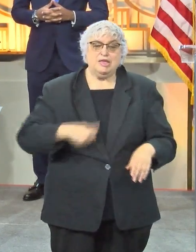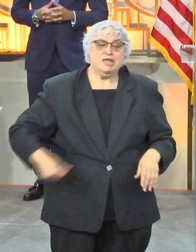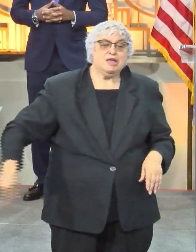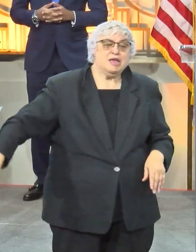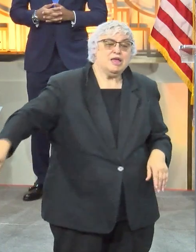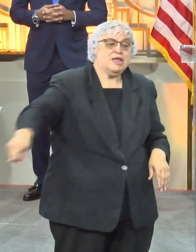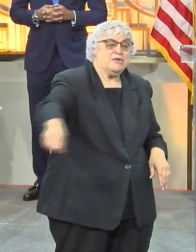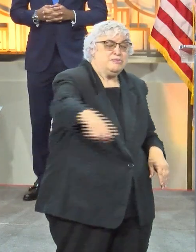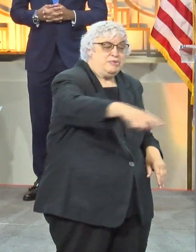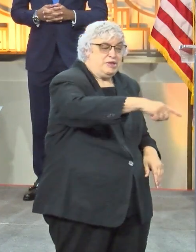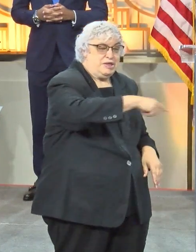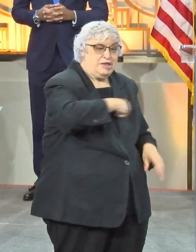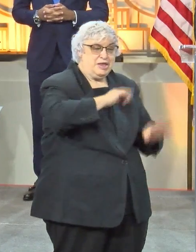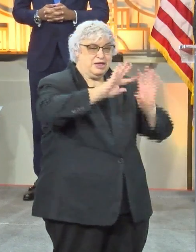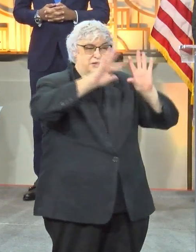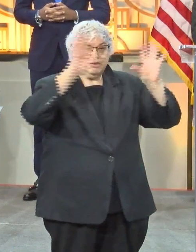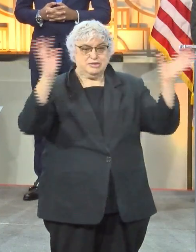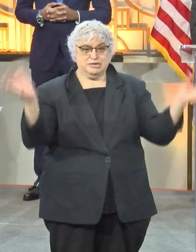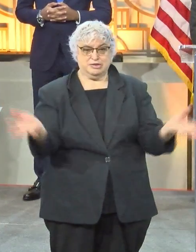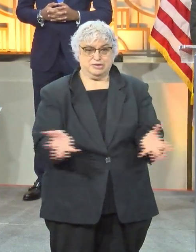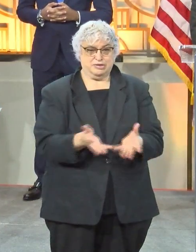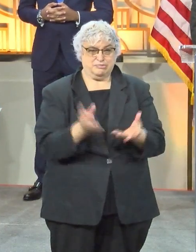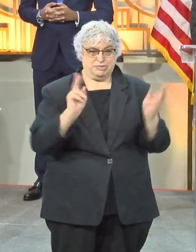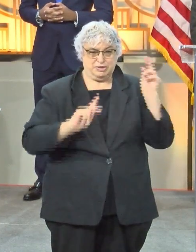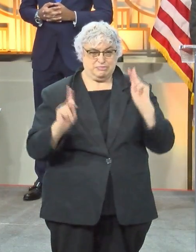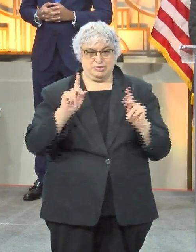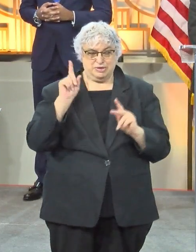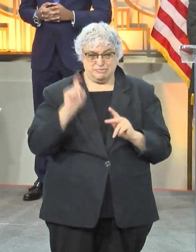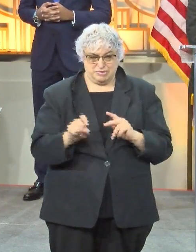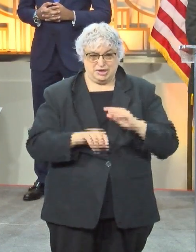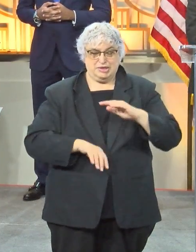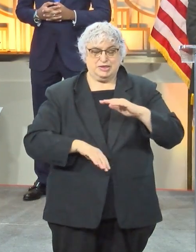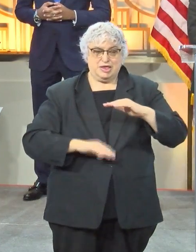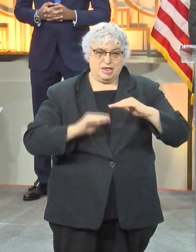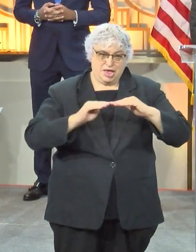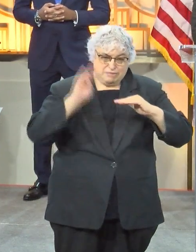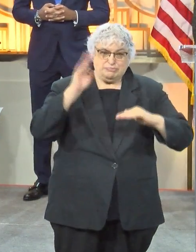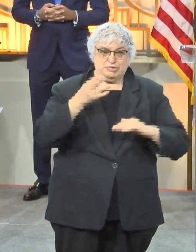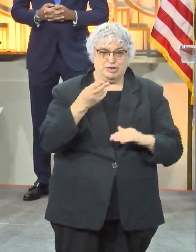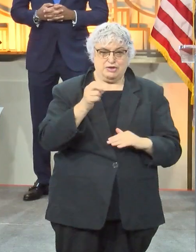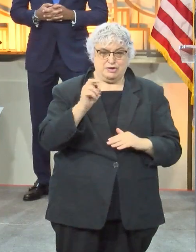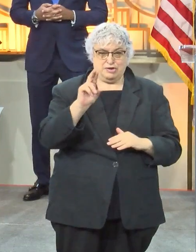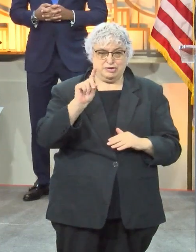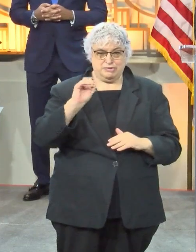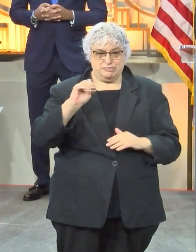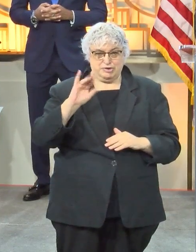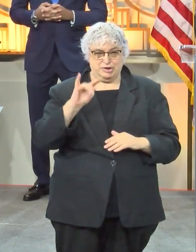as a nation, as a global population, we have got to get to herd immunity. And